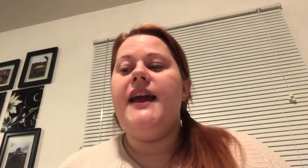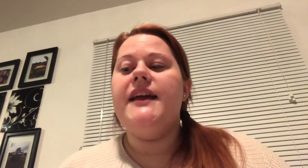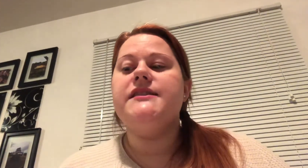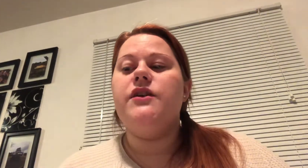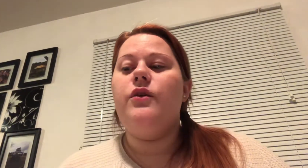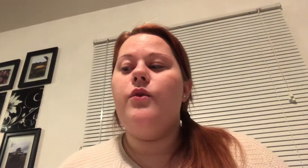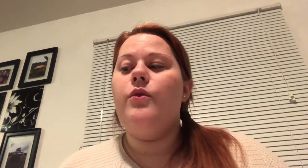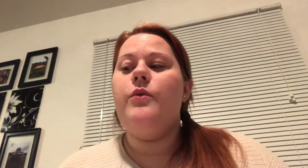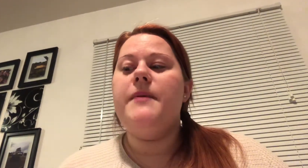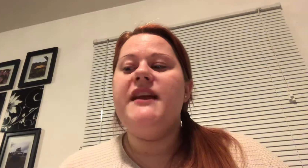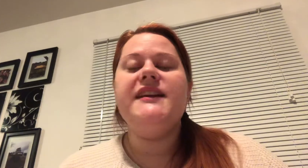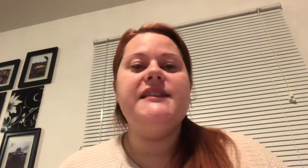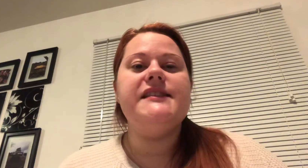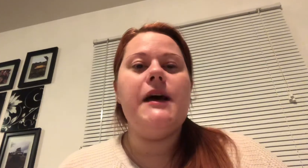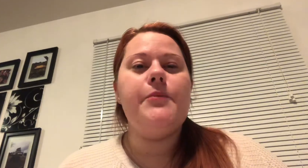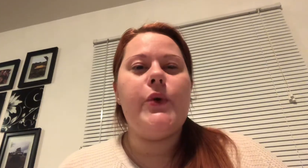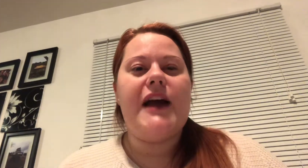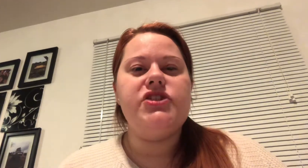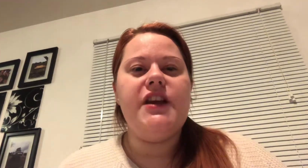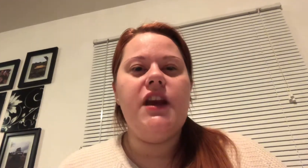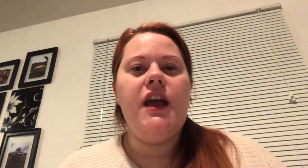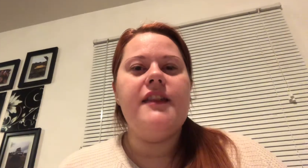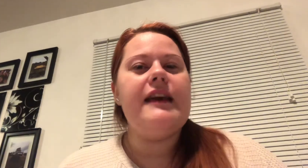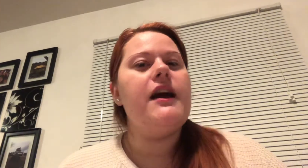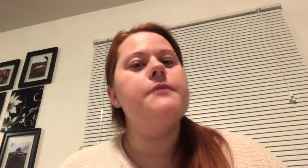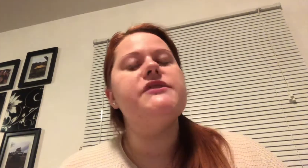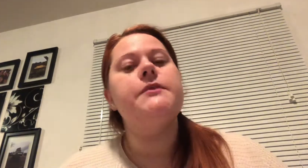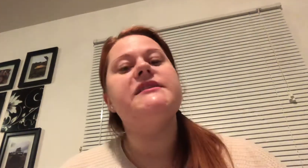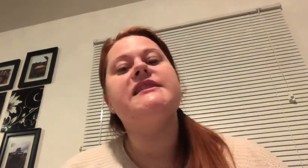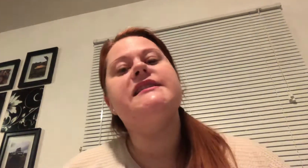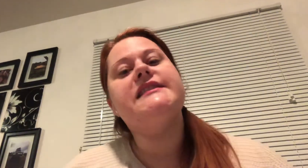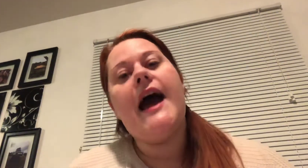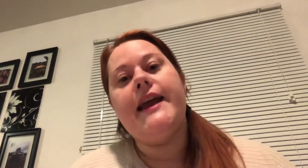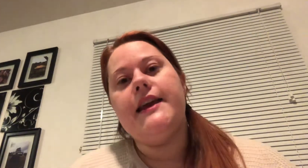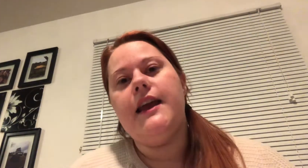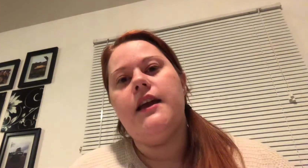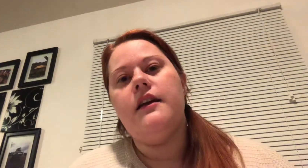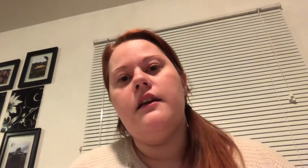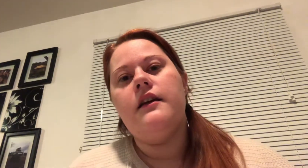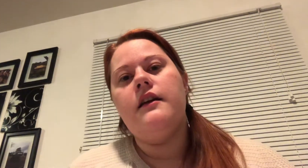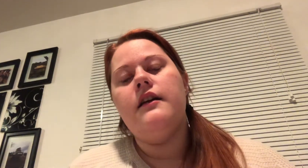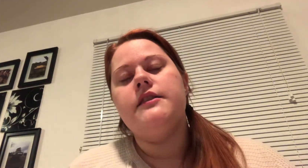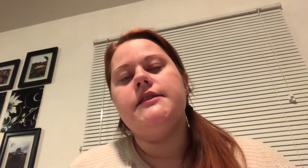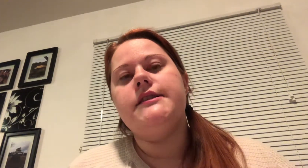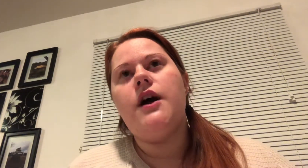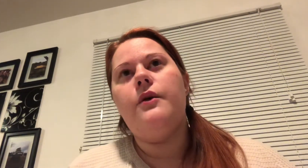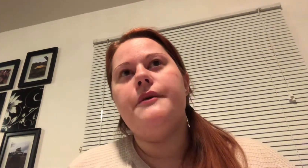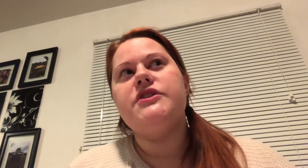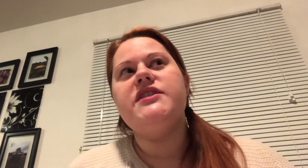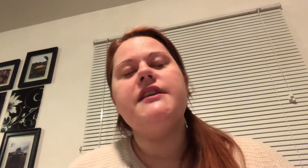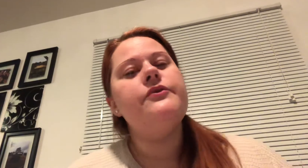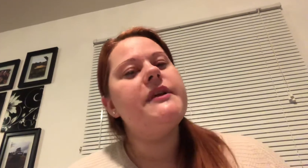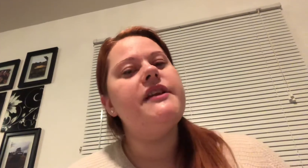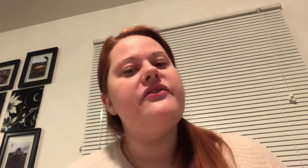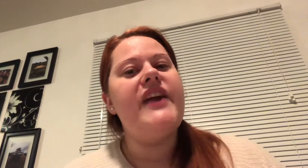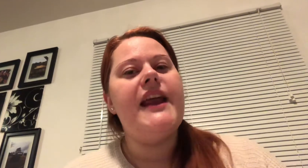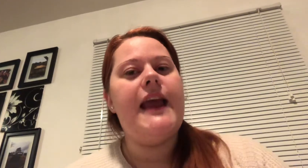is women's oppression that comes from society. So she didn't really fit in